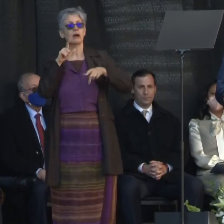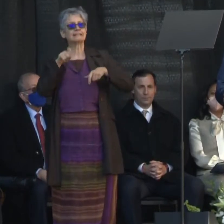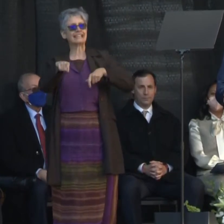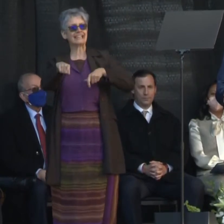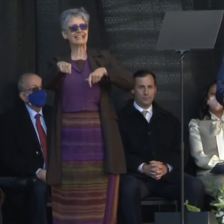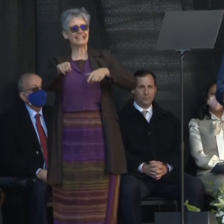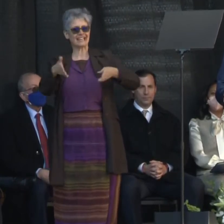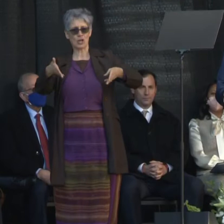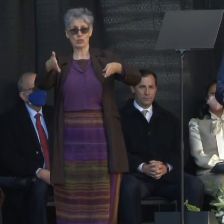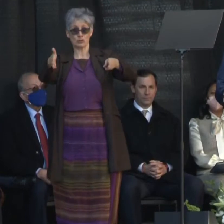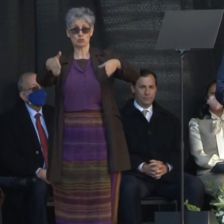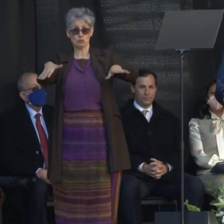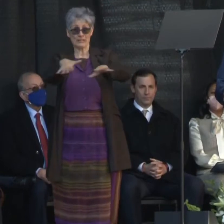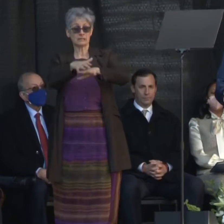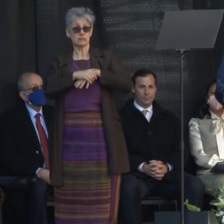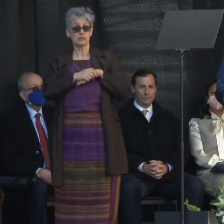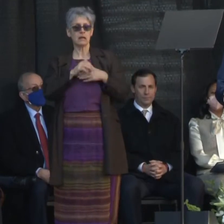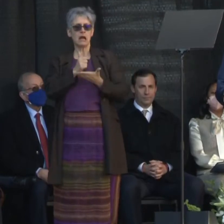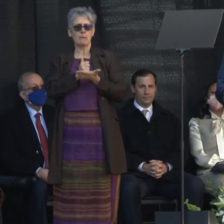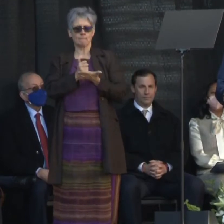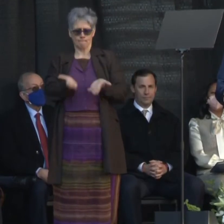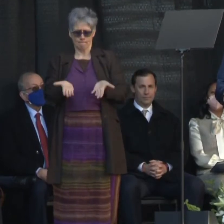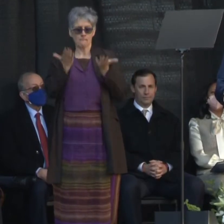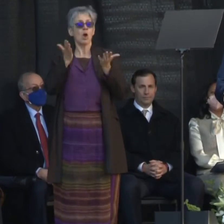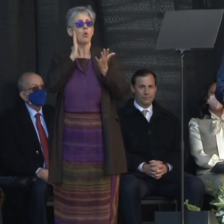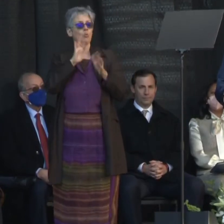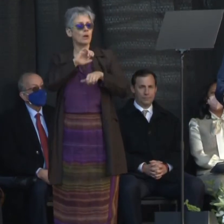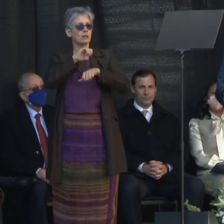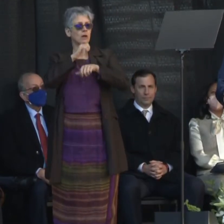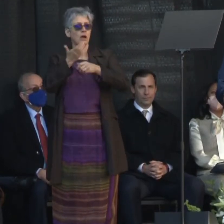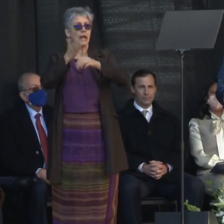We'll increase home ownership, create generational